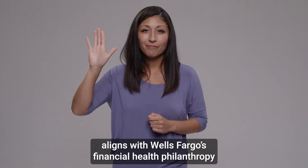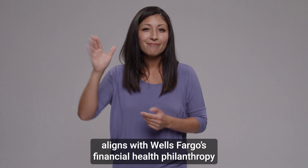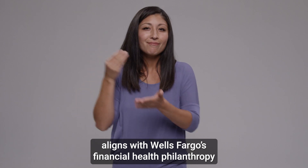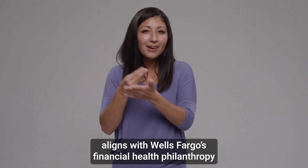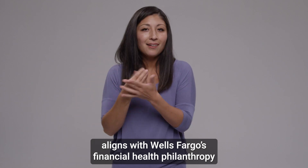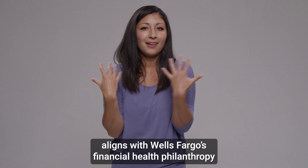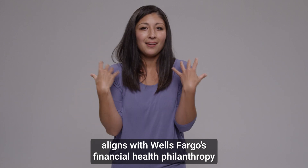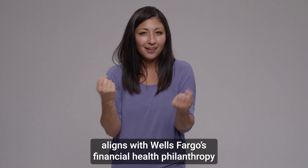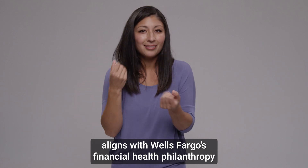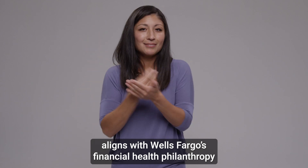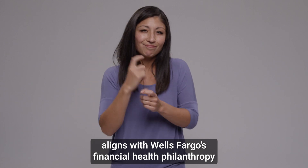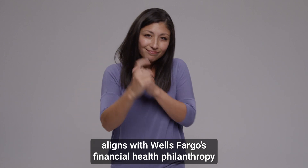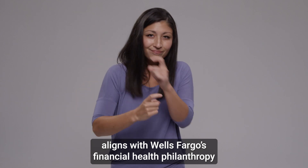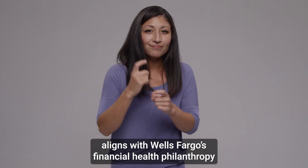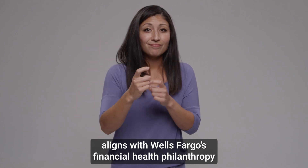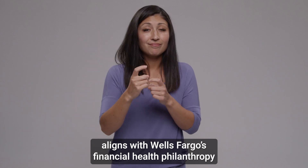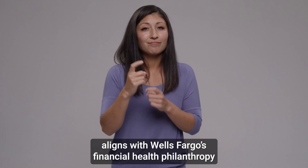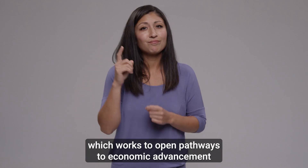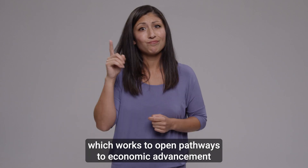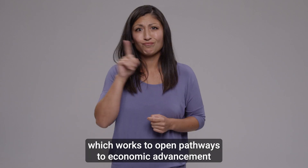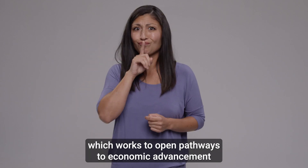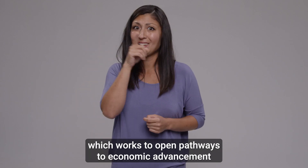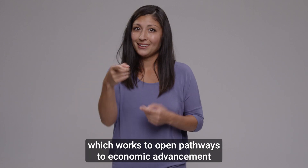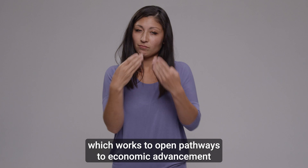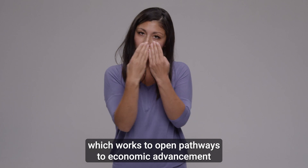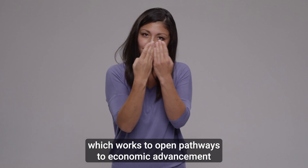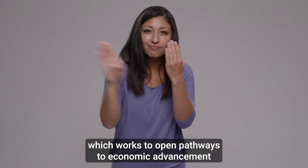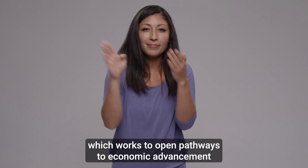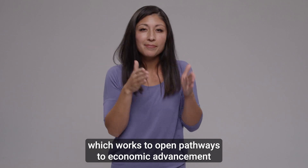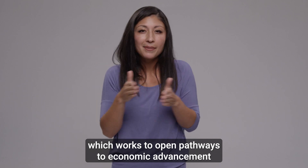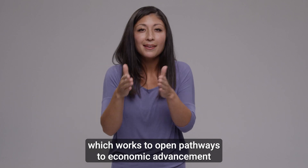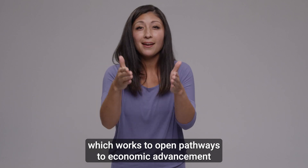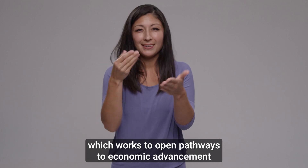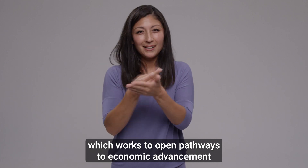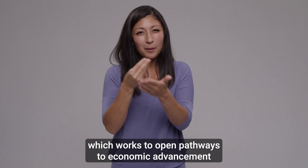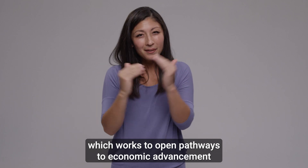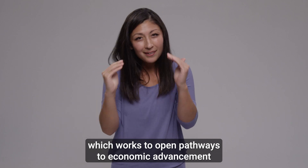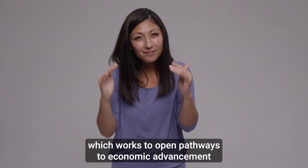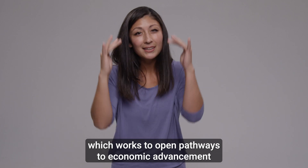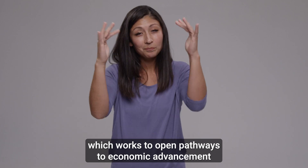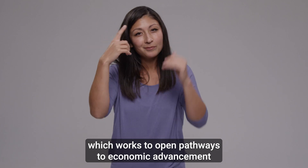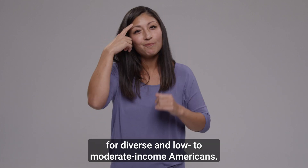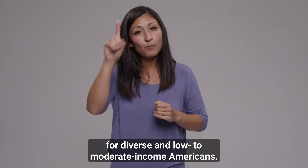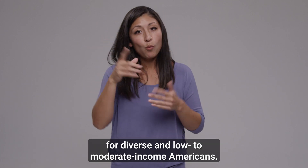Fargo's financial health philanthropy, which works to open pathways to economic advancement